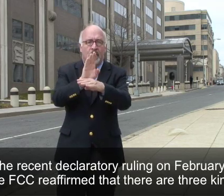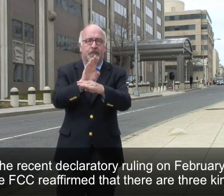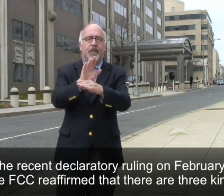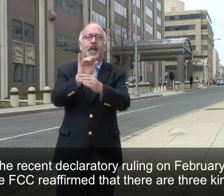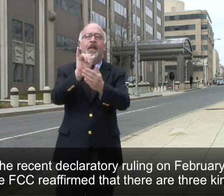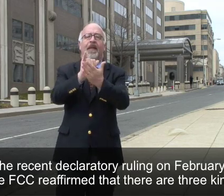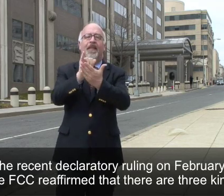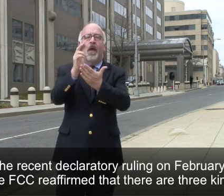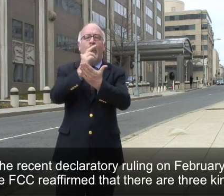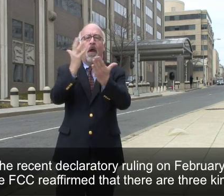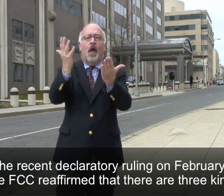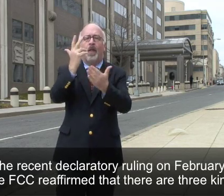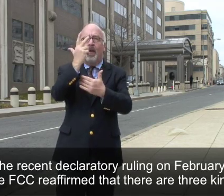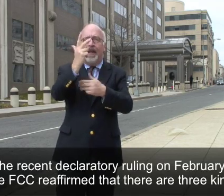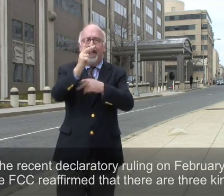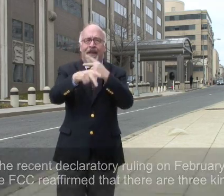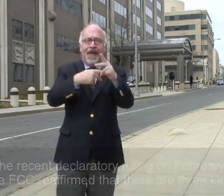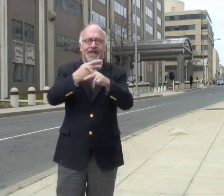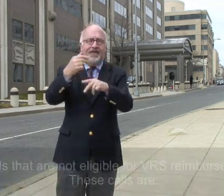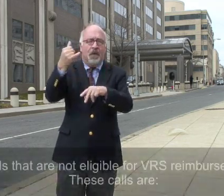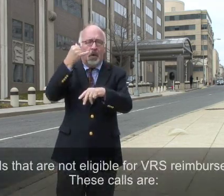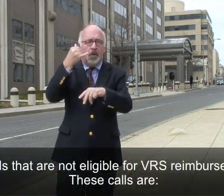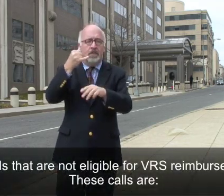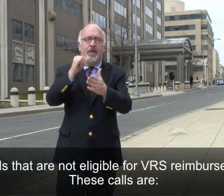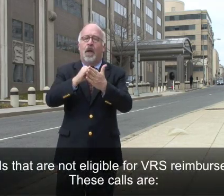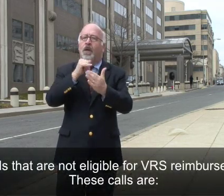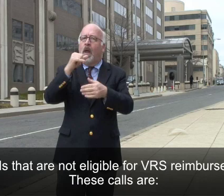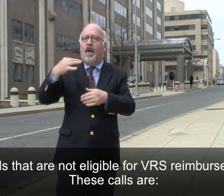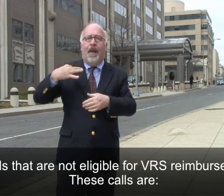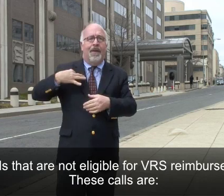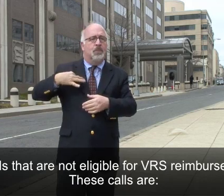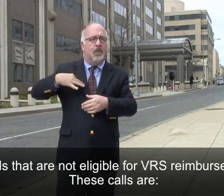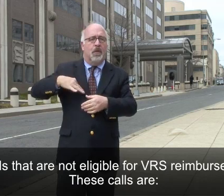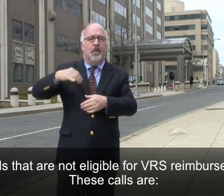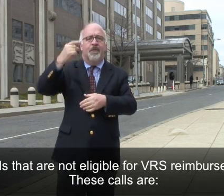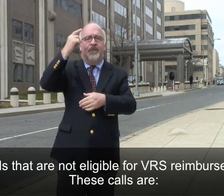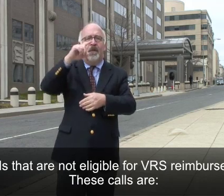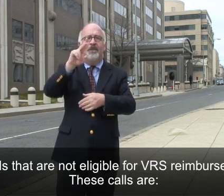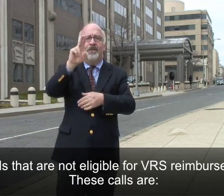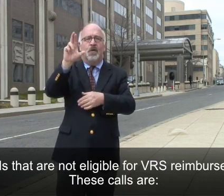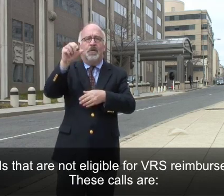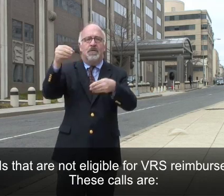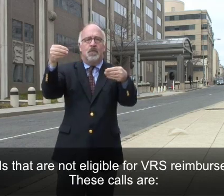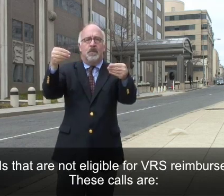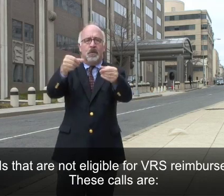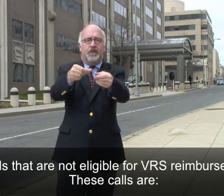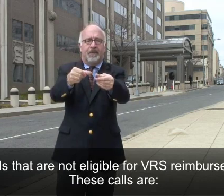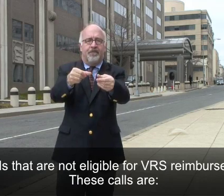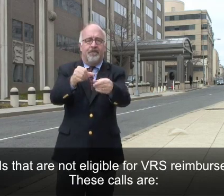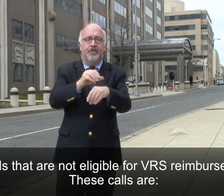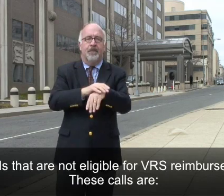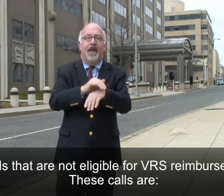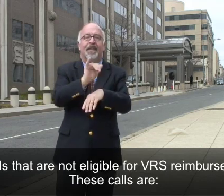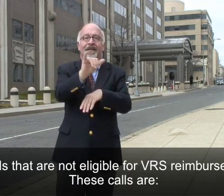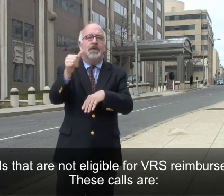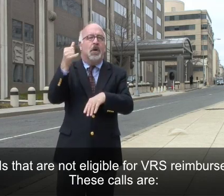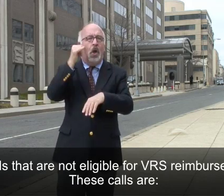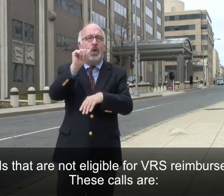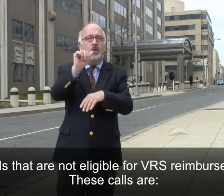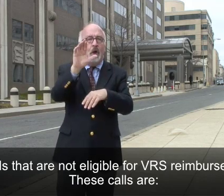FCC reaffirmed that there are three kinds of calls that are not eligible for VRS reimbursement. These calls